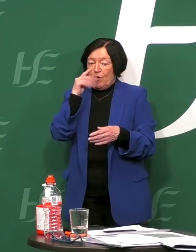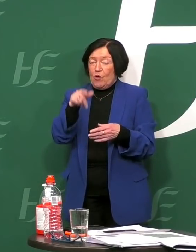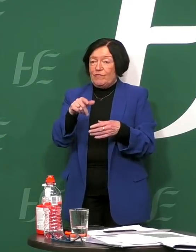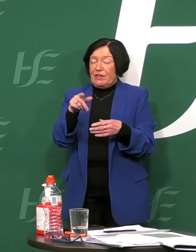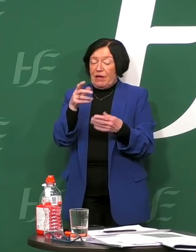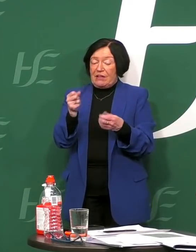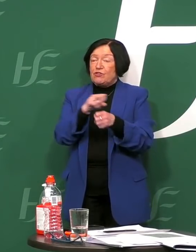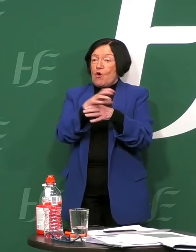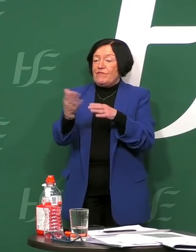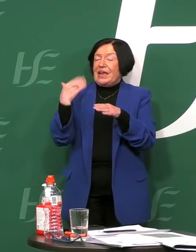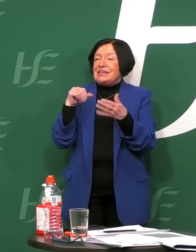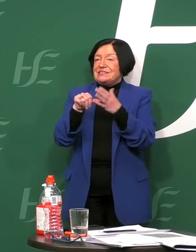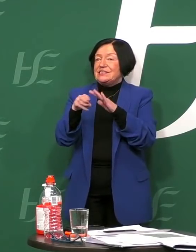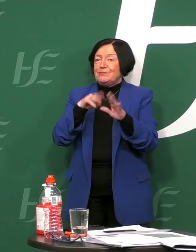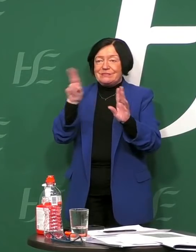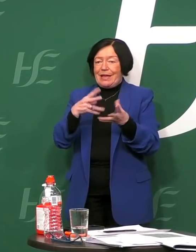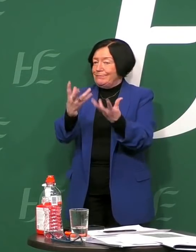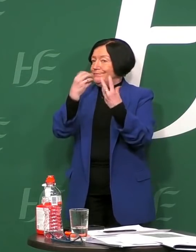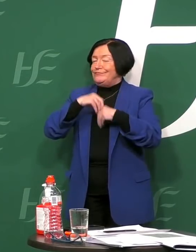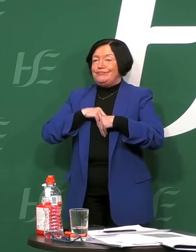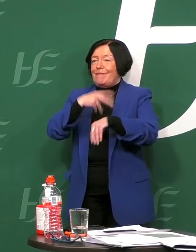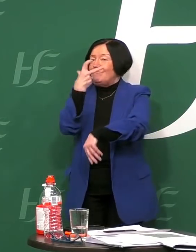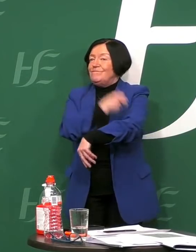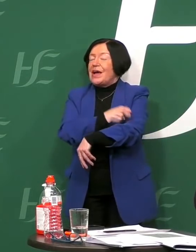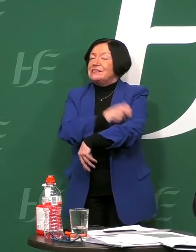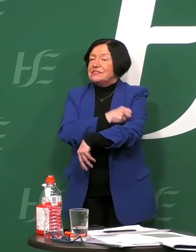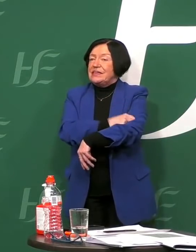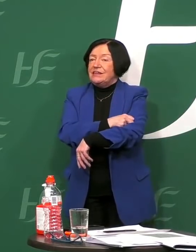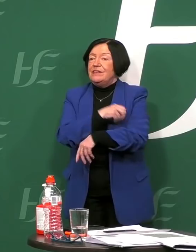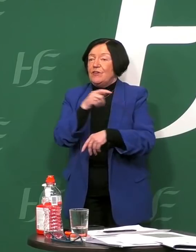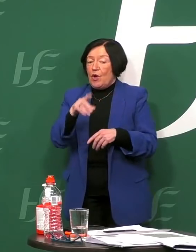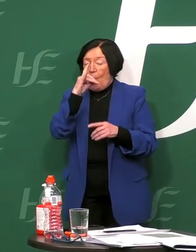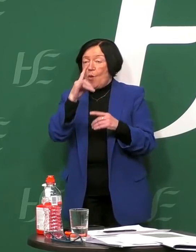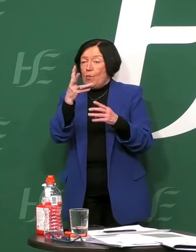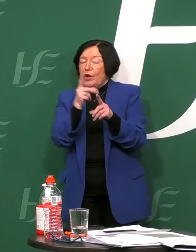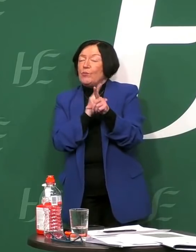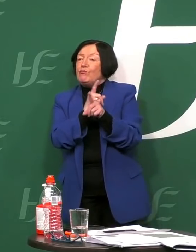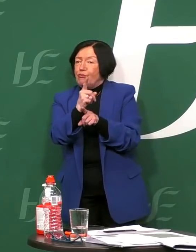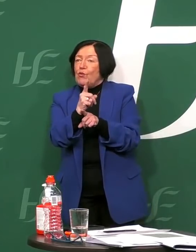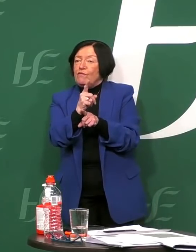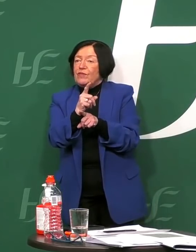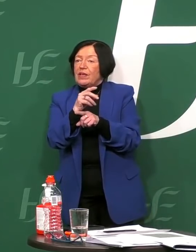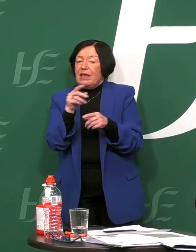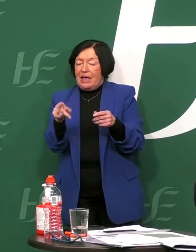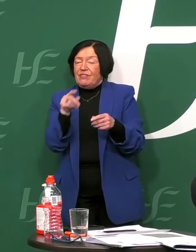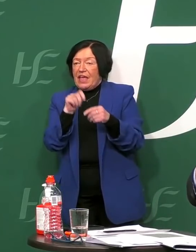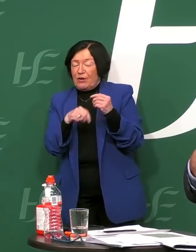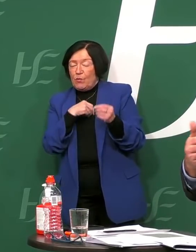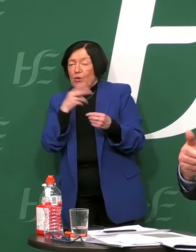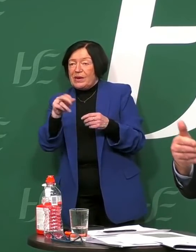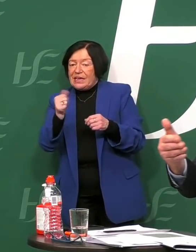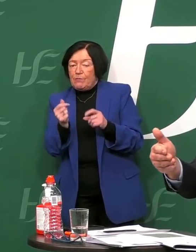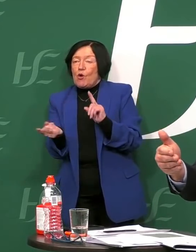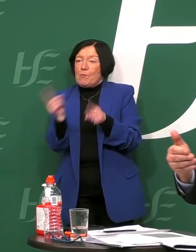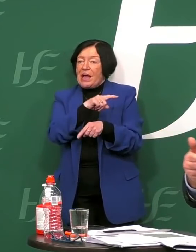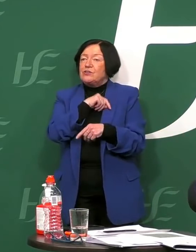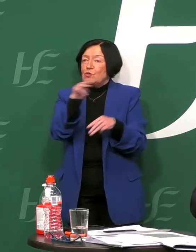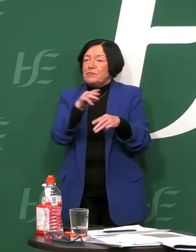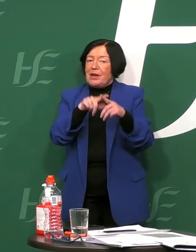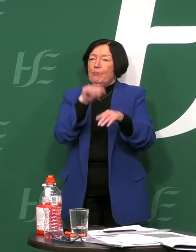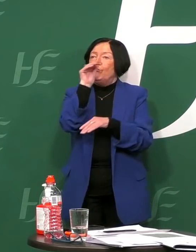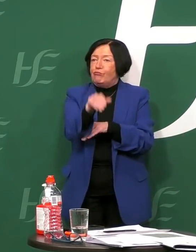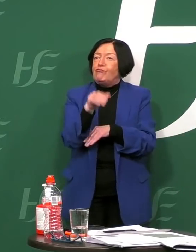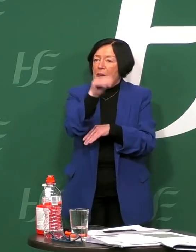months and hence can't take the vaccine. So that's a new feature that will hopefully help improve things for those people. They'll be able to flag it and we'll keep coming back to them and prompting